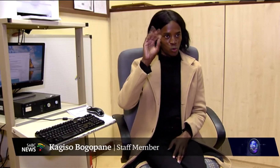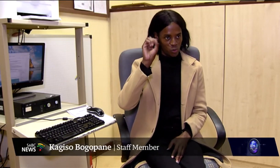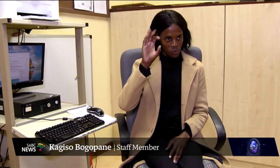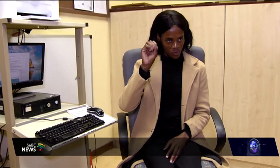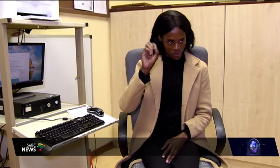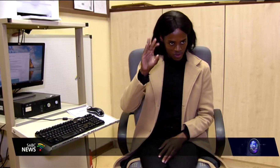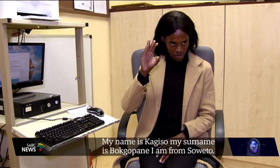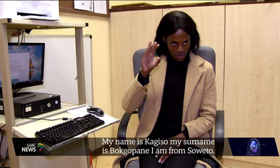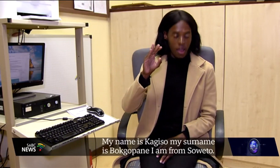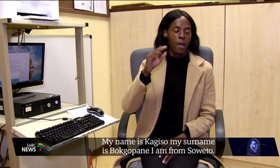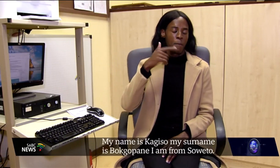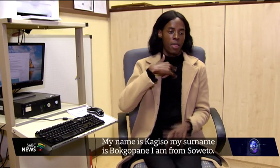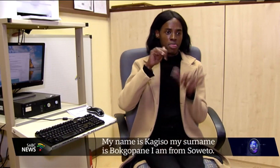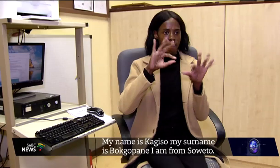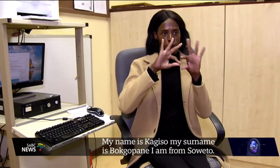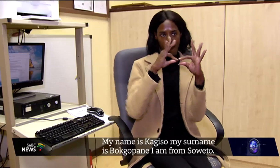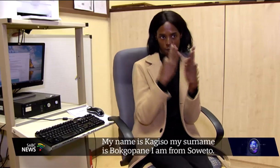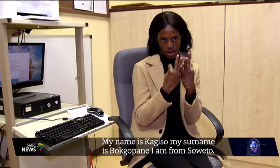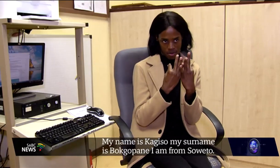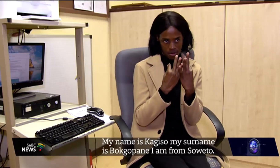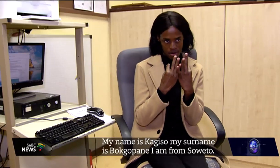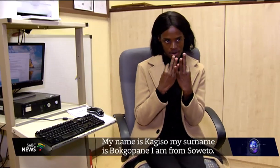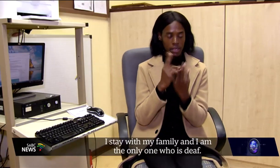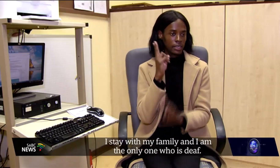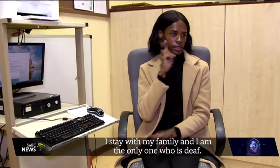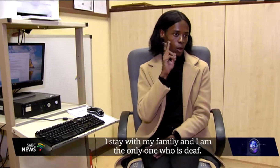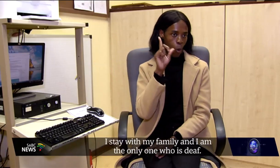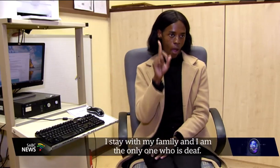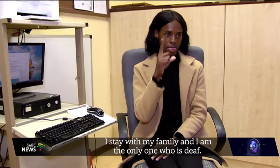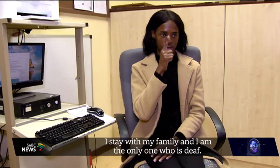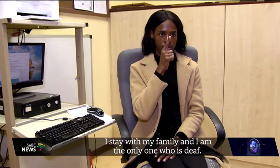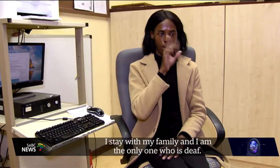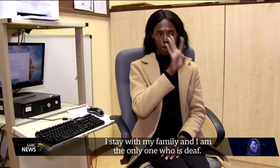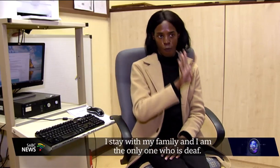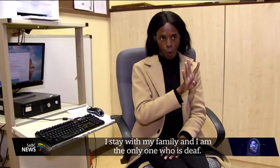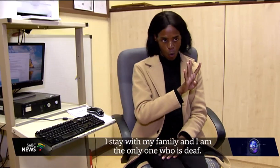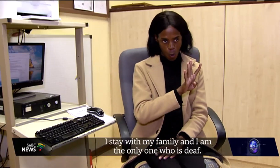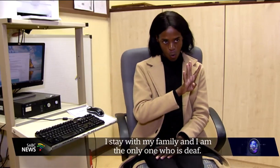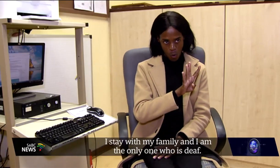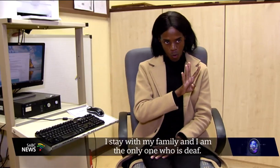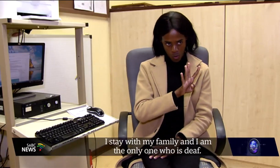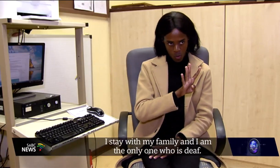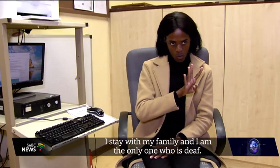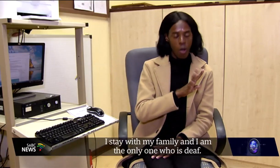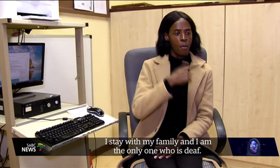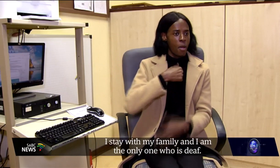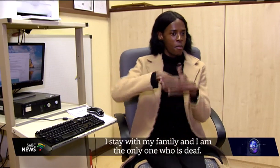from Soweto. I stay with my family. I'm the only one deaf, and